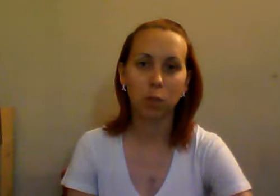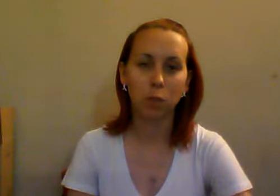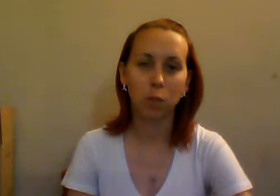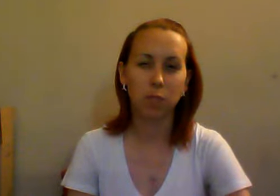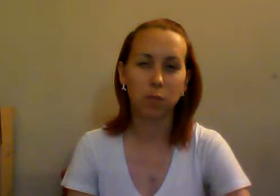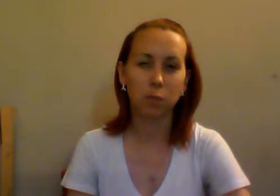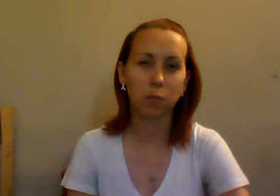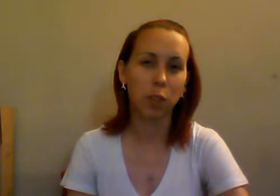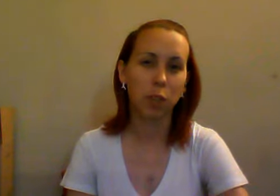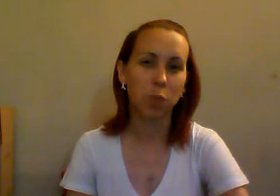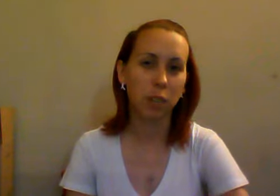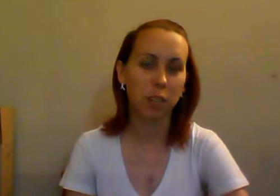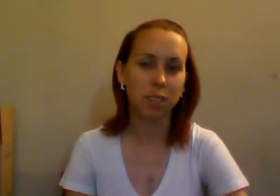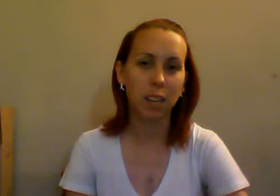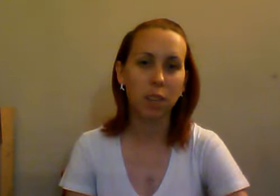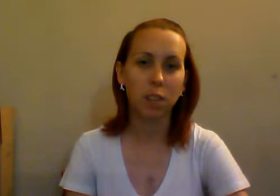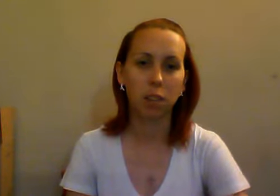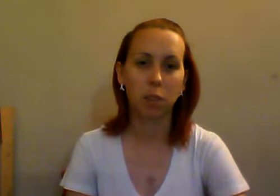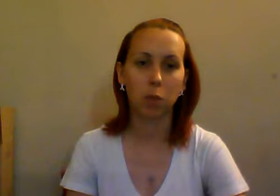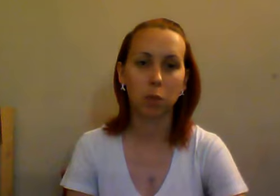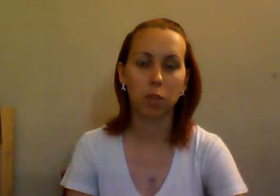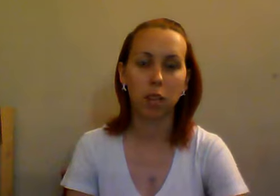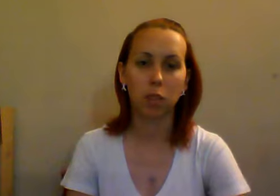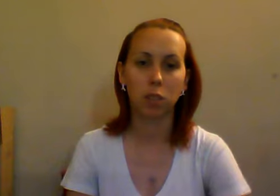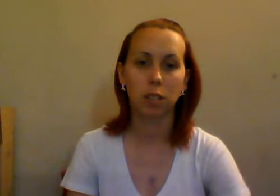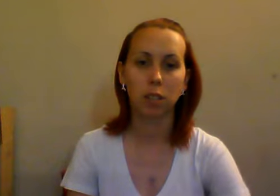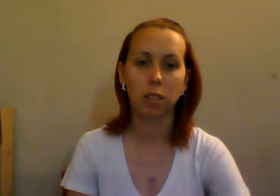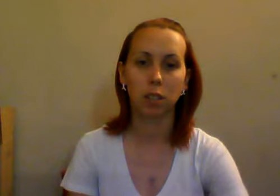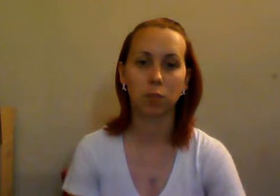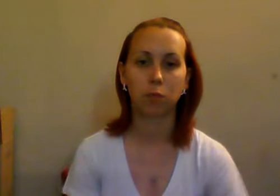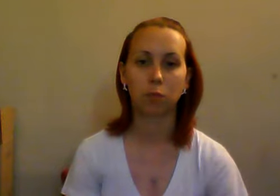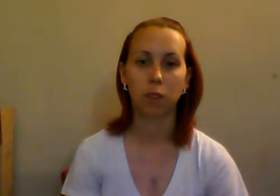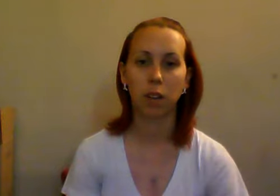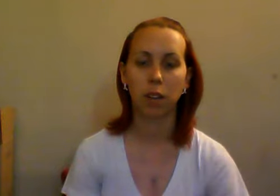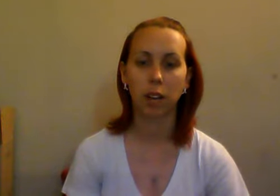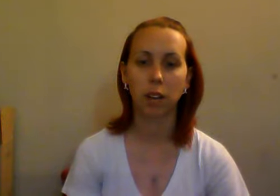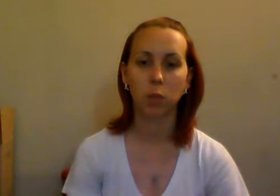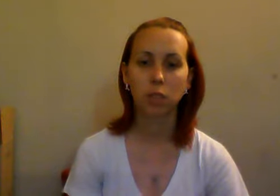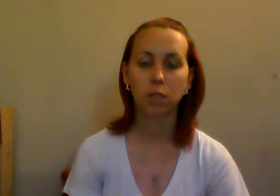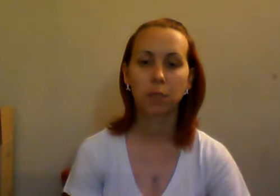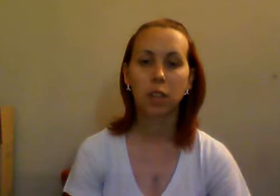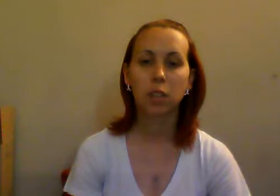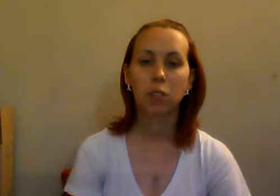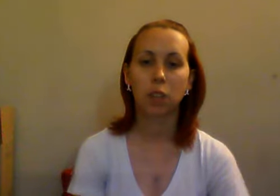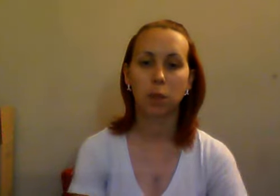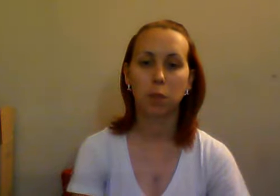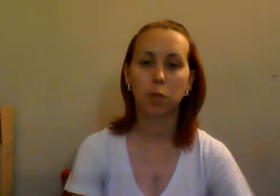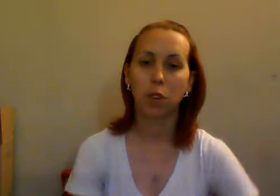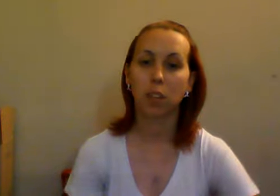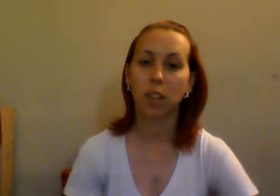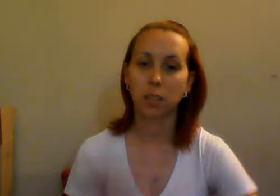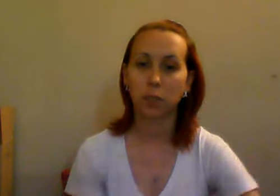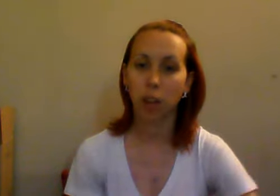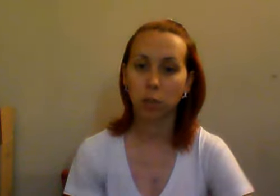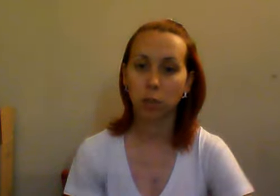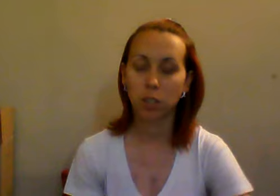what finger spelling is like. Hopefully I gave you a good idea of how that kind of works. So now I'm going to move on to the next 5 words.